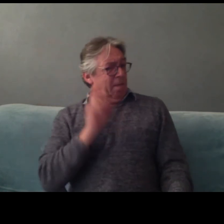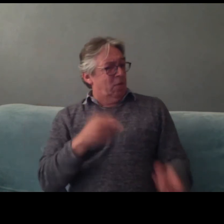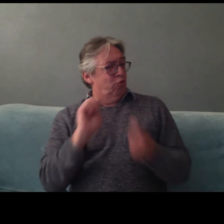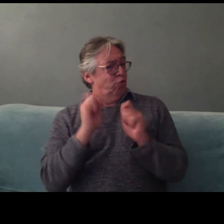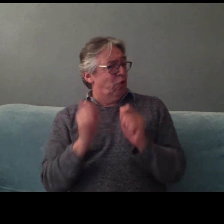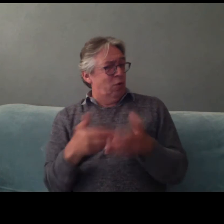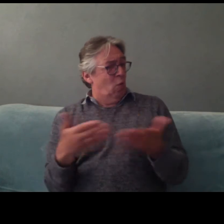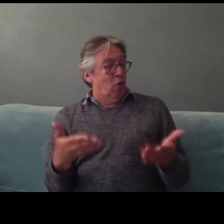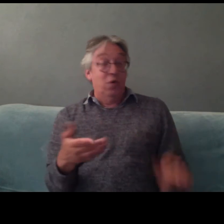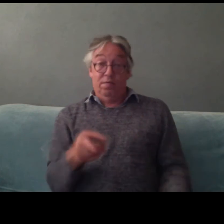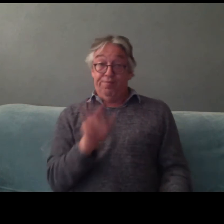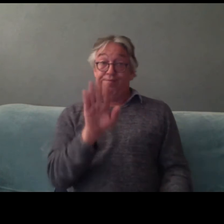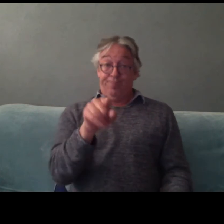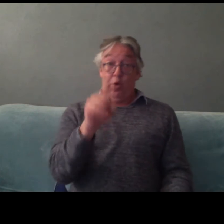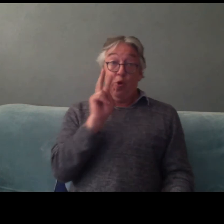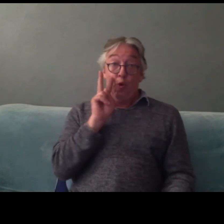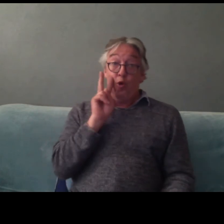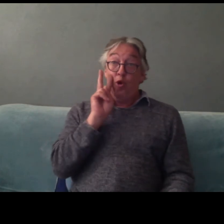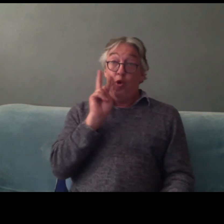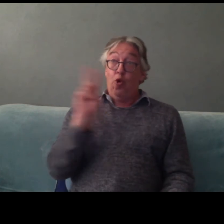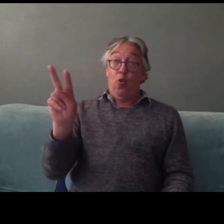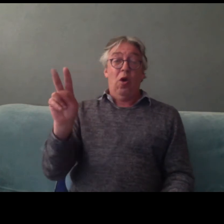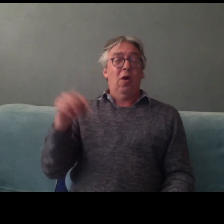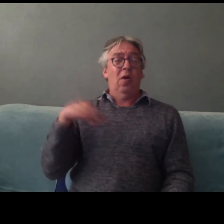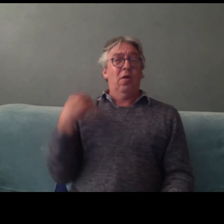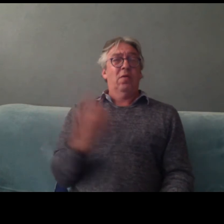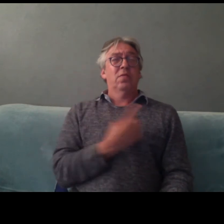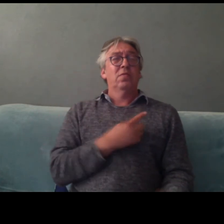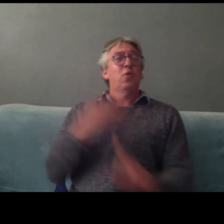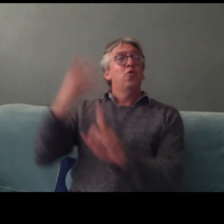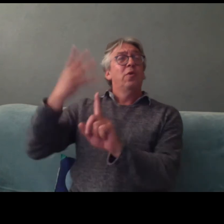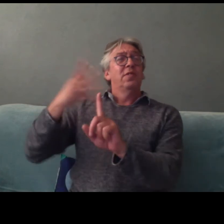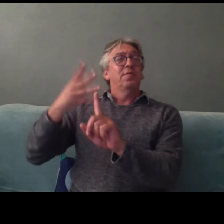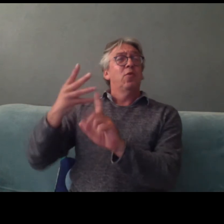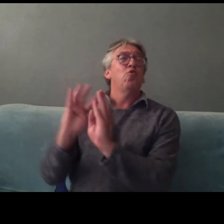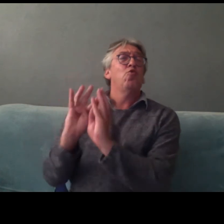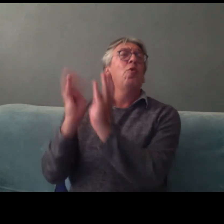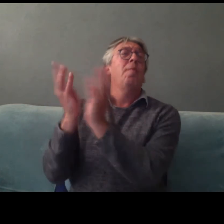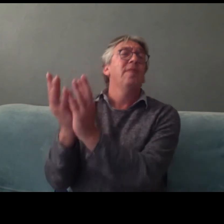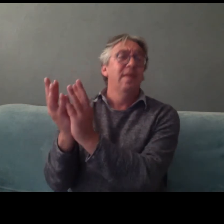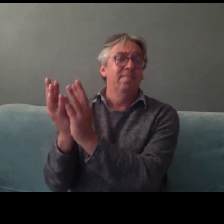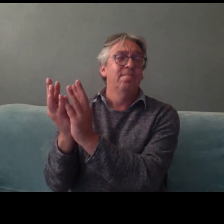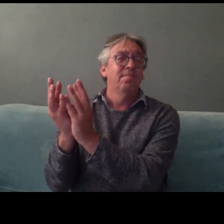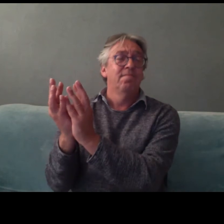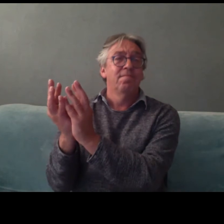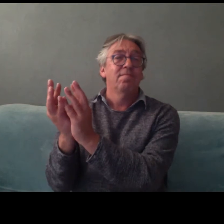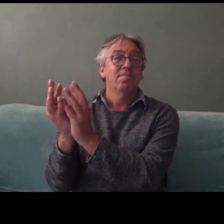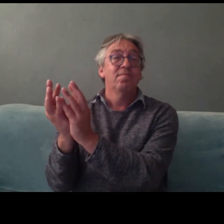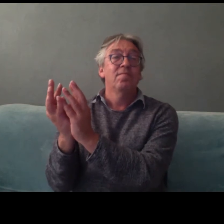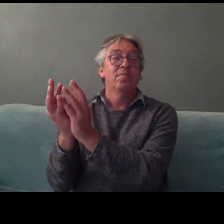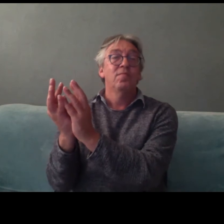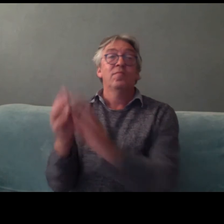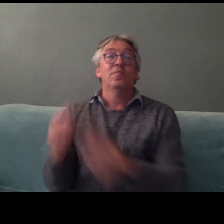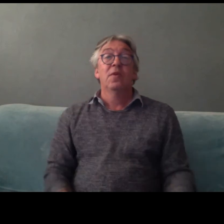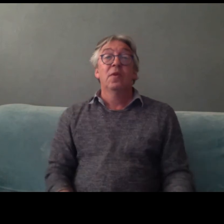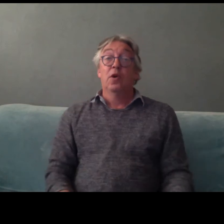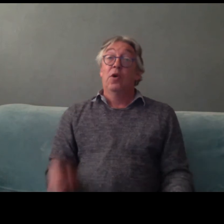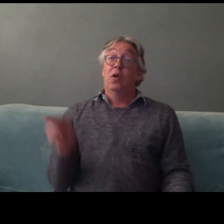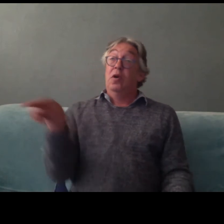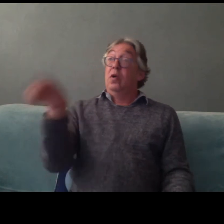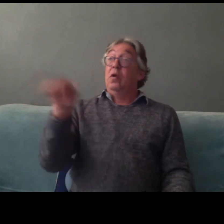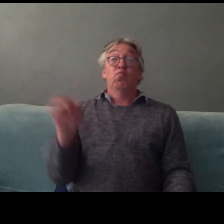of our commission who made assessment of people with disabilities, you can see that there are about 5